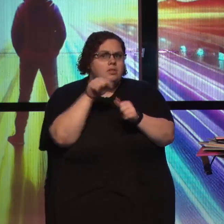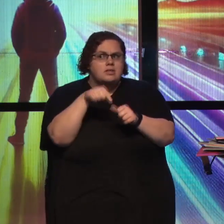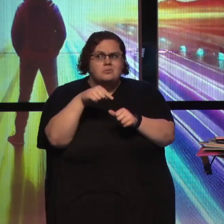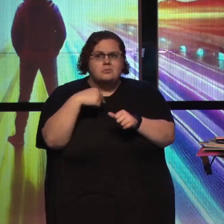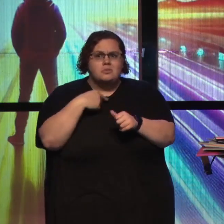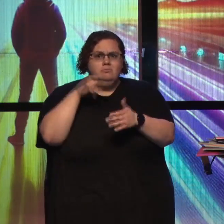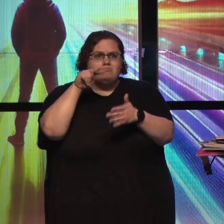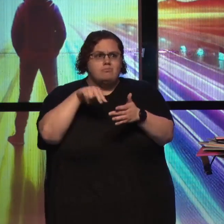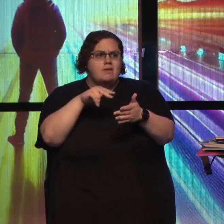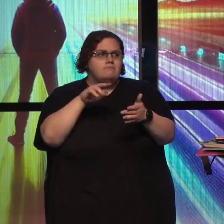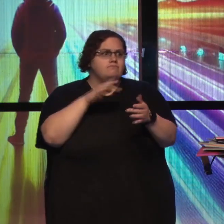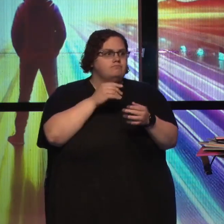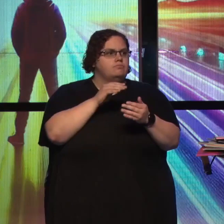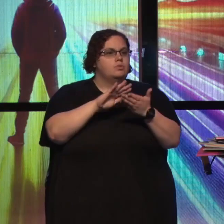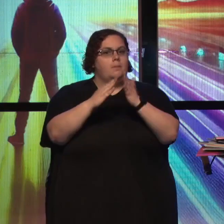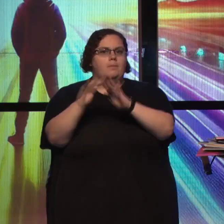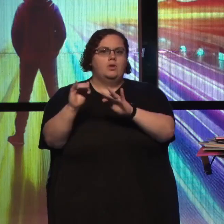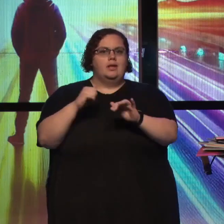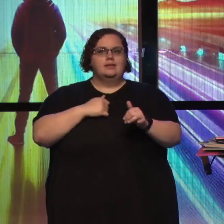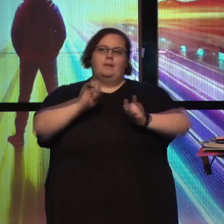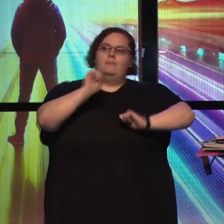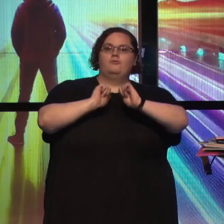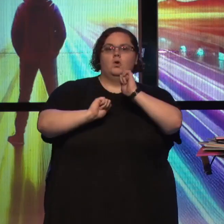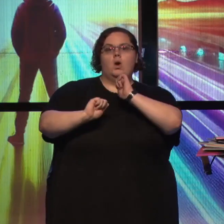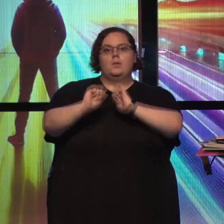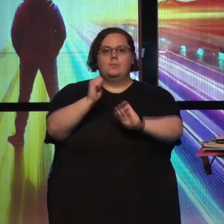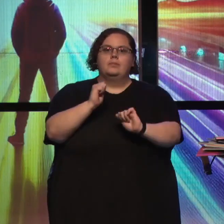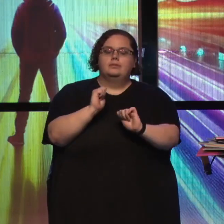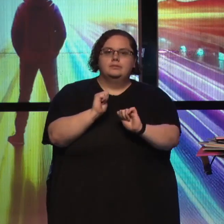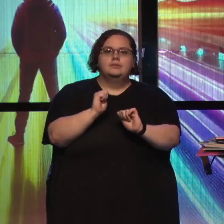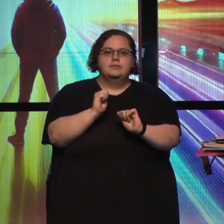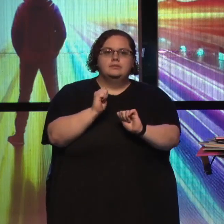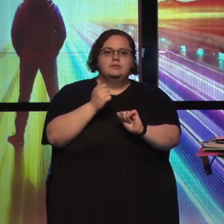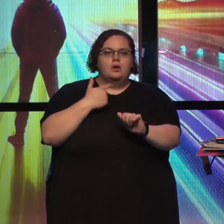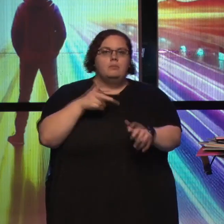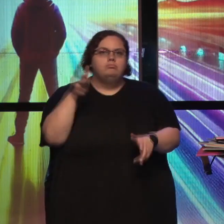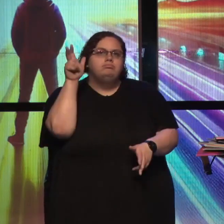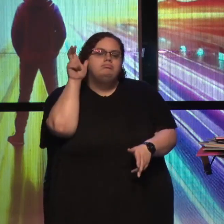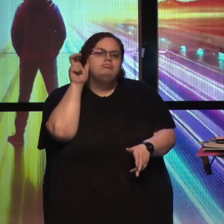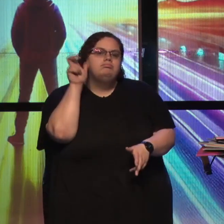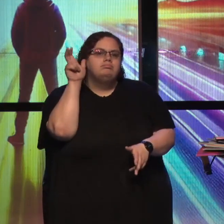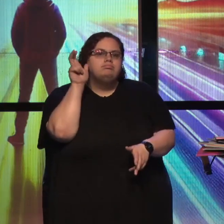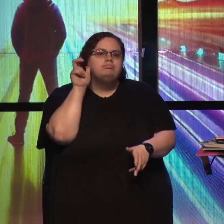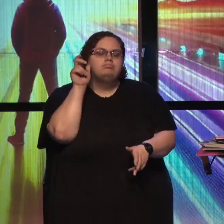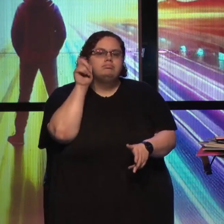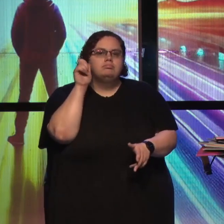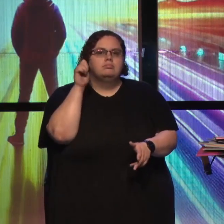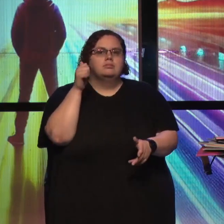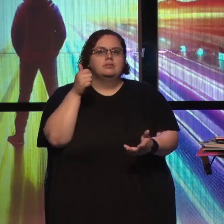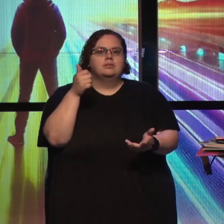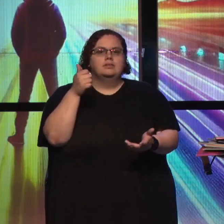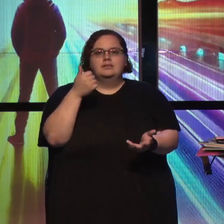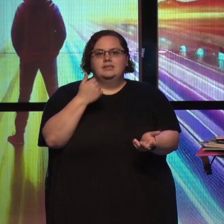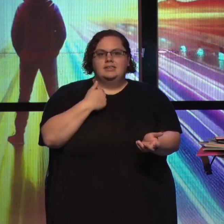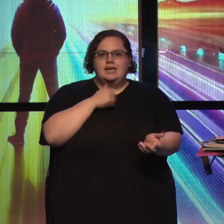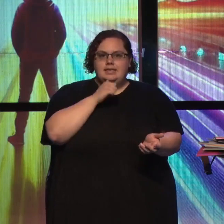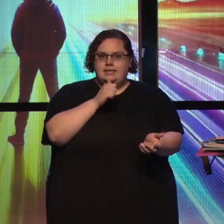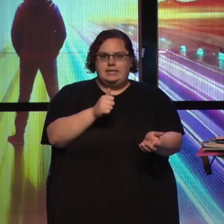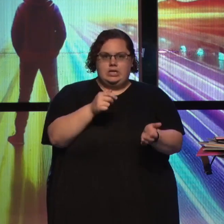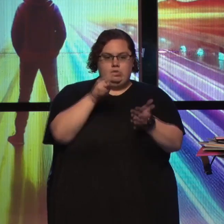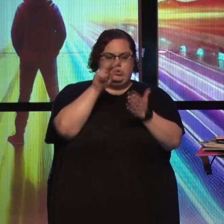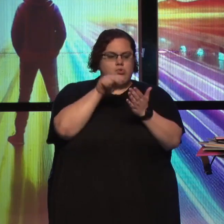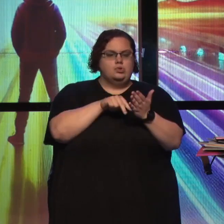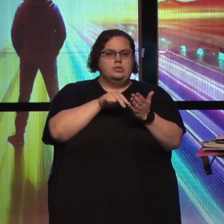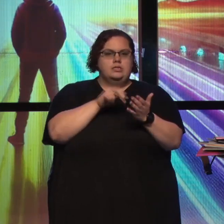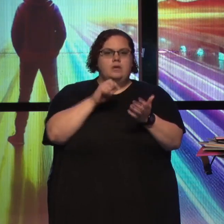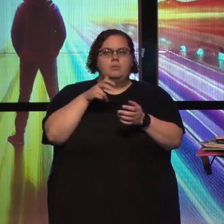to a community as a performance almost, right? They would have been listening to it. Most of them wouldn't have been able to read. So they would have been